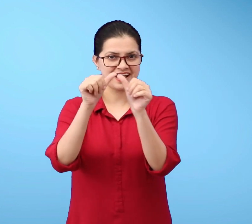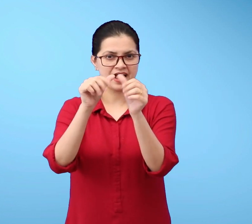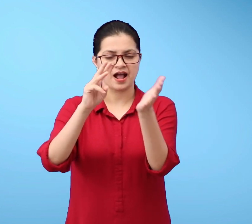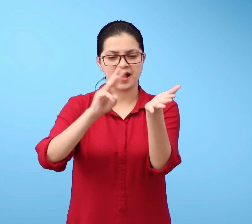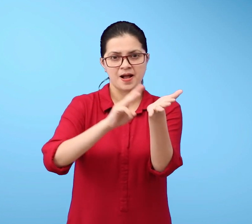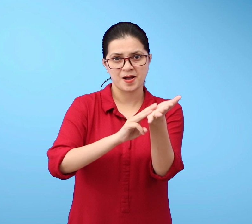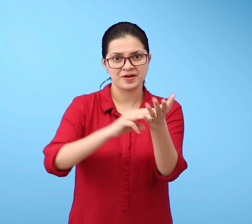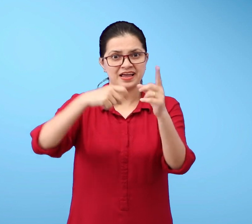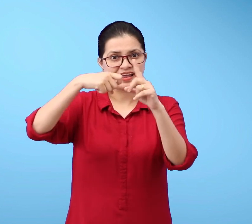Sankhya,